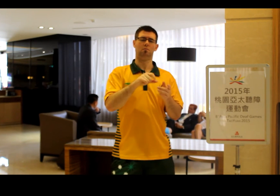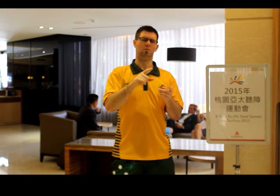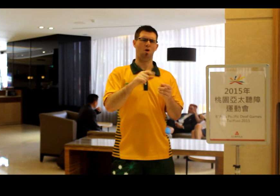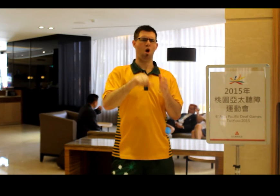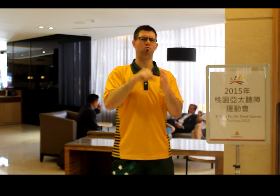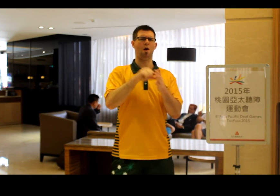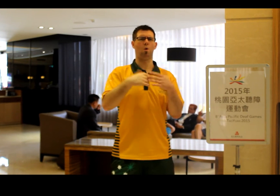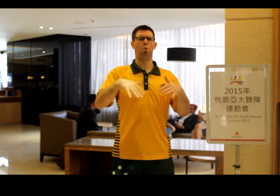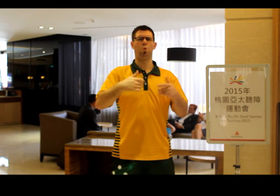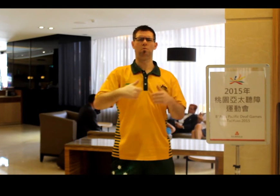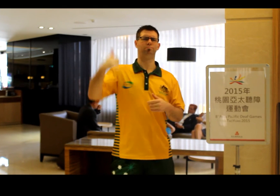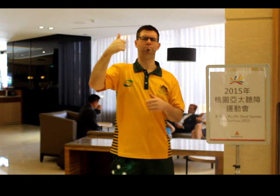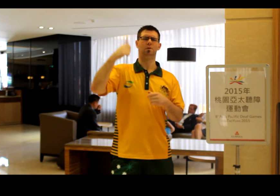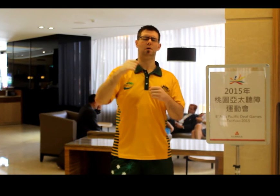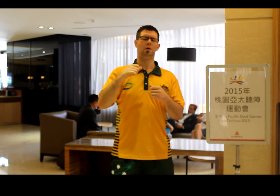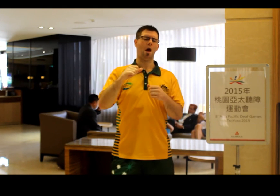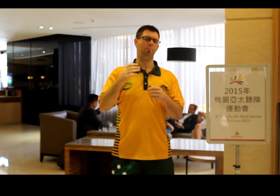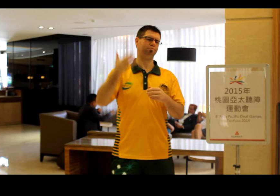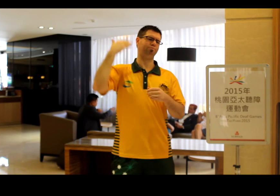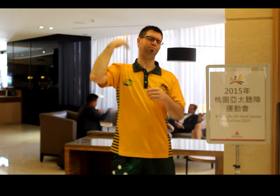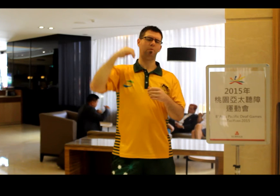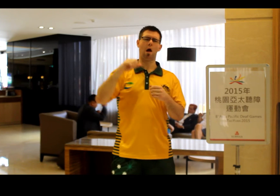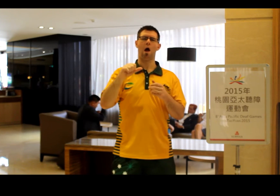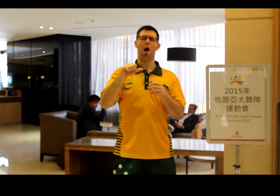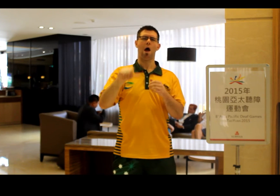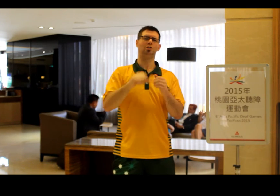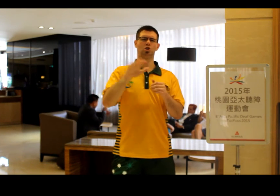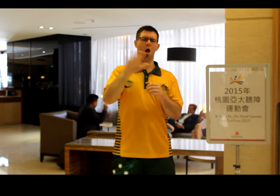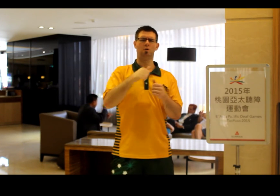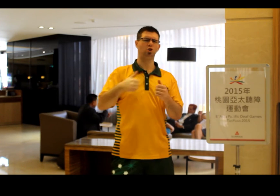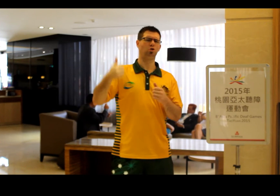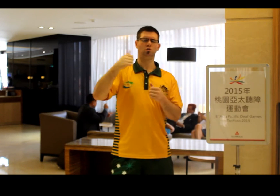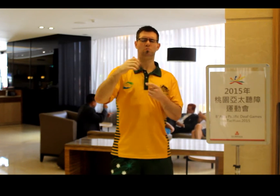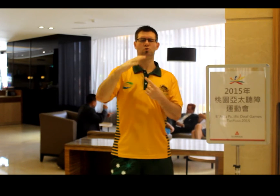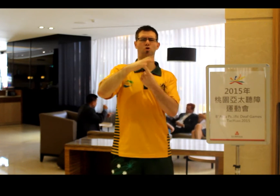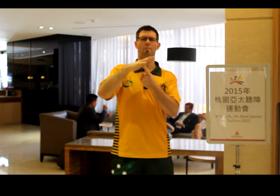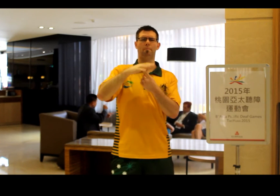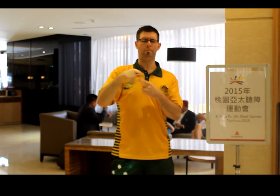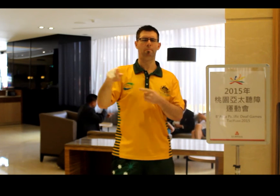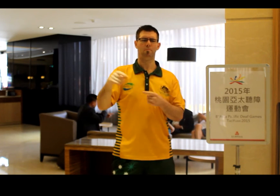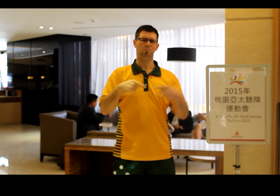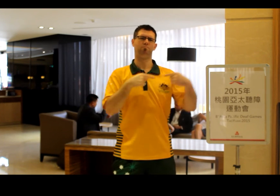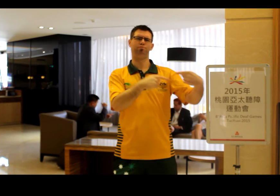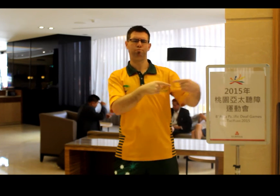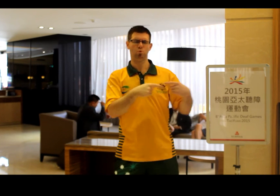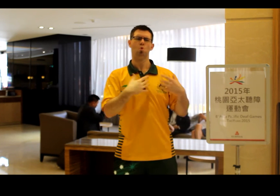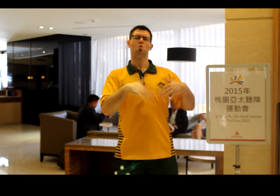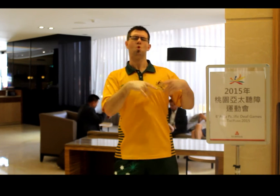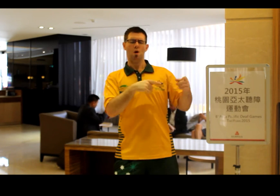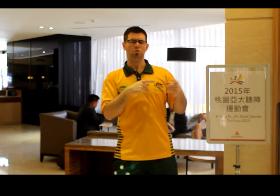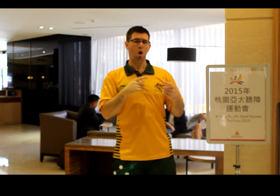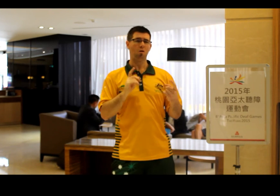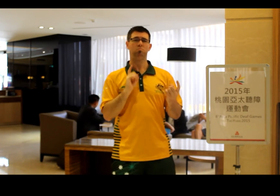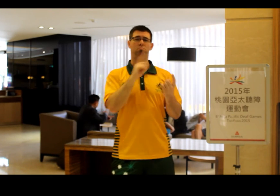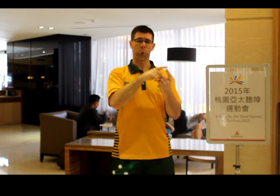versus Iran, and Iran is certainly a challenging team to take on because